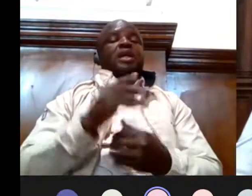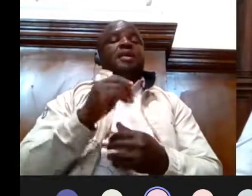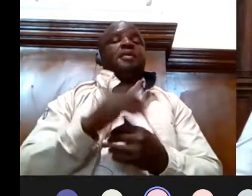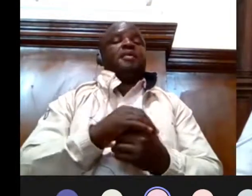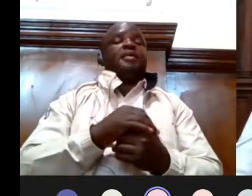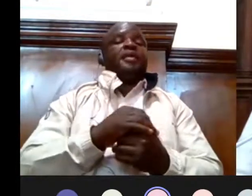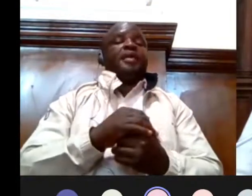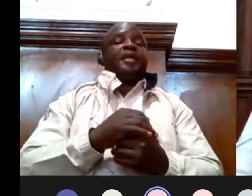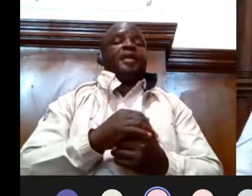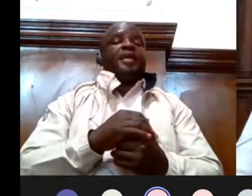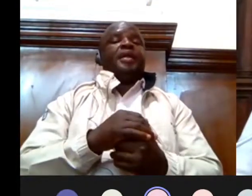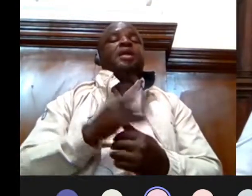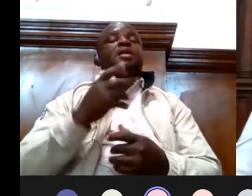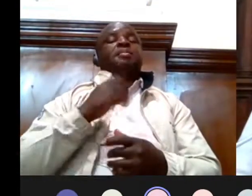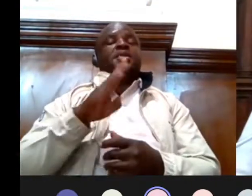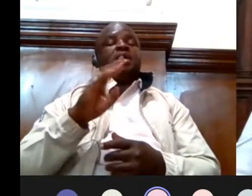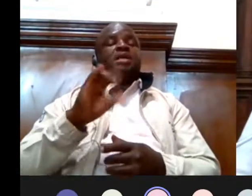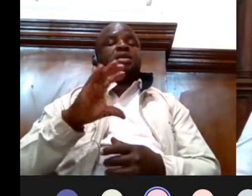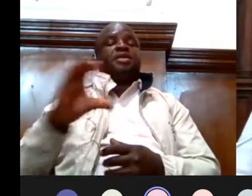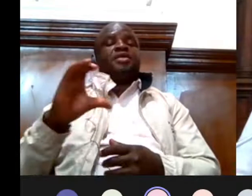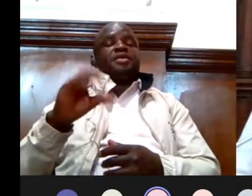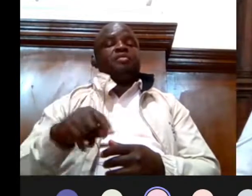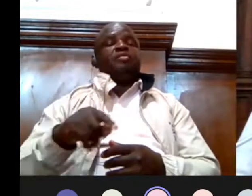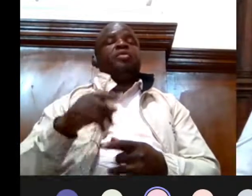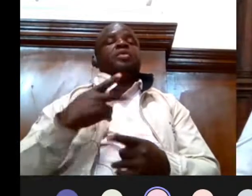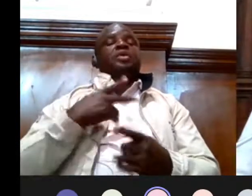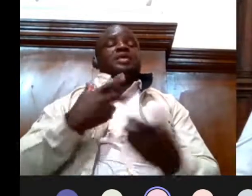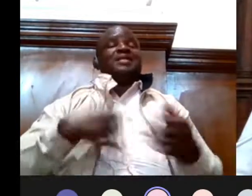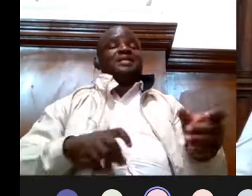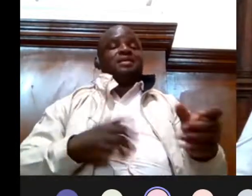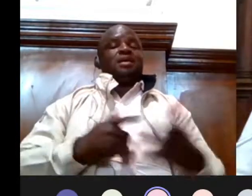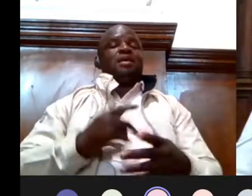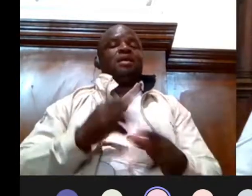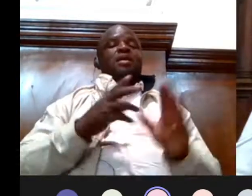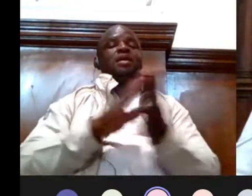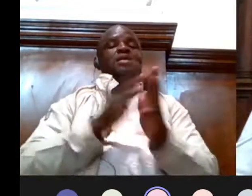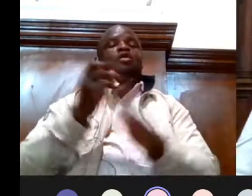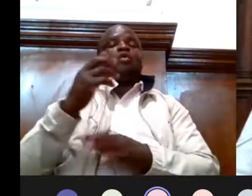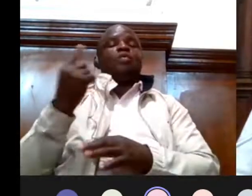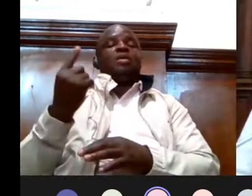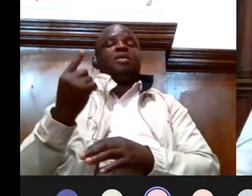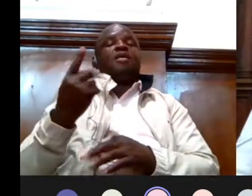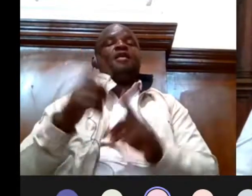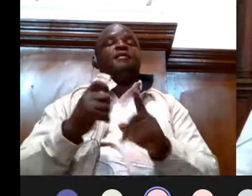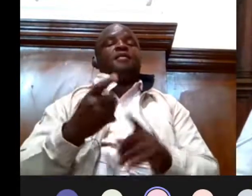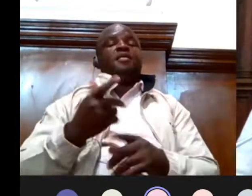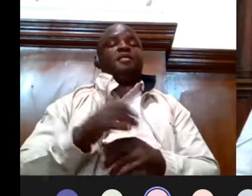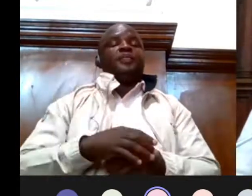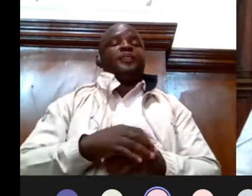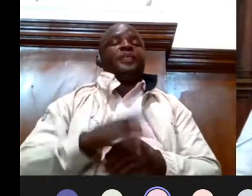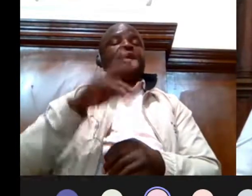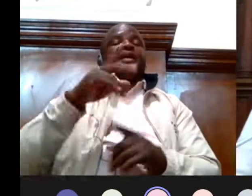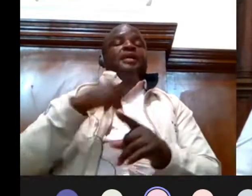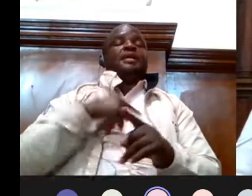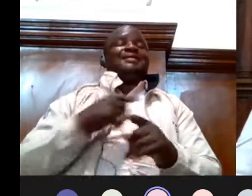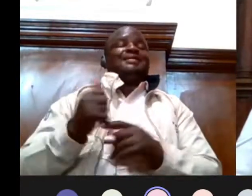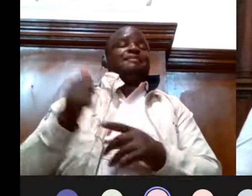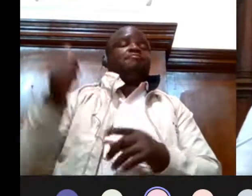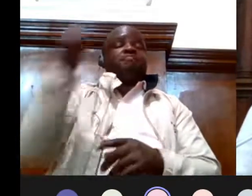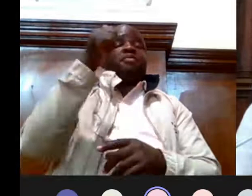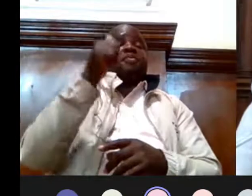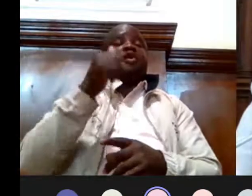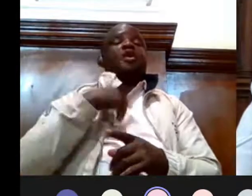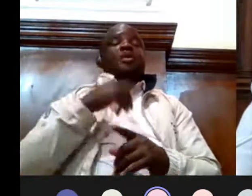the Bachelor of Science degree in 1901 from a prestigious